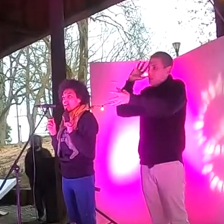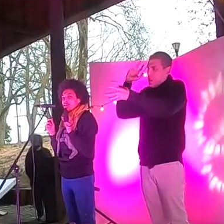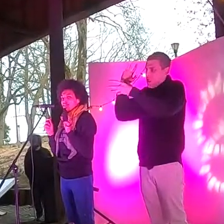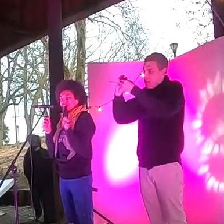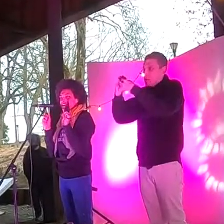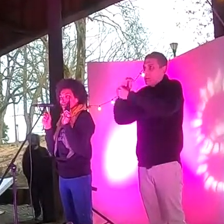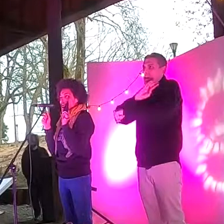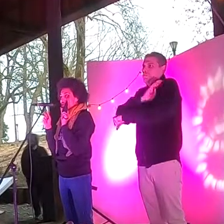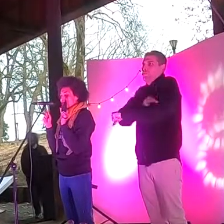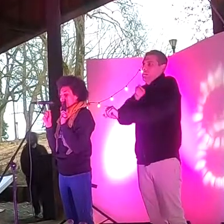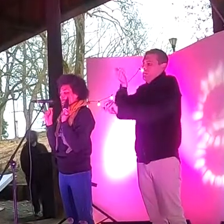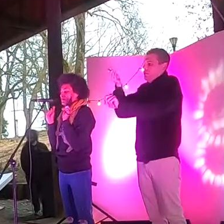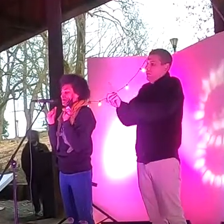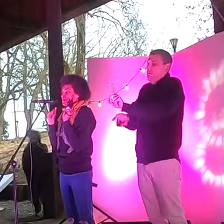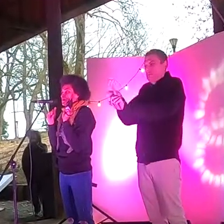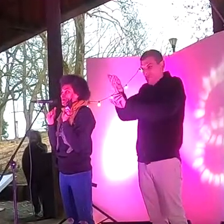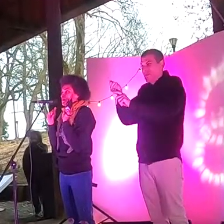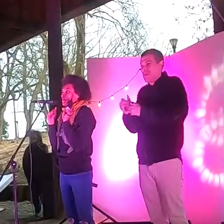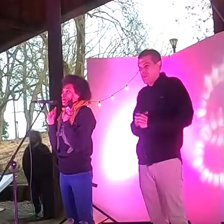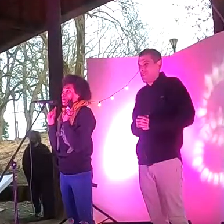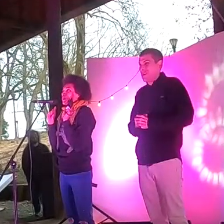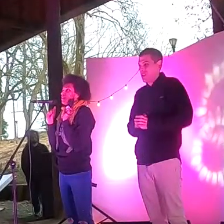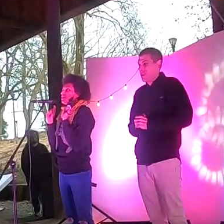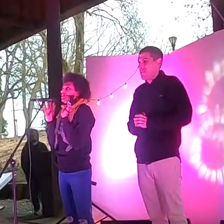really what is